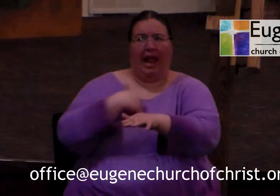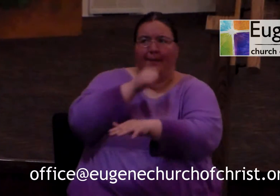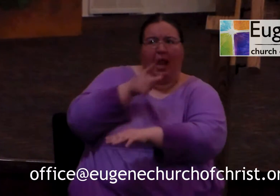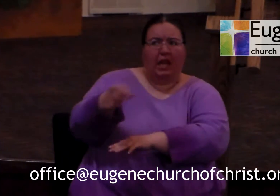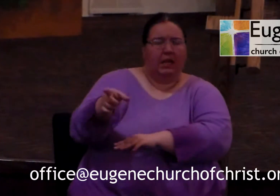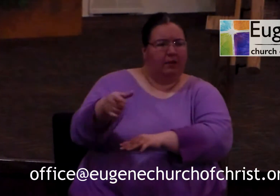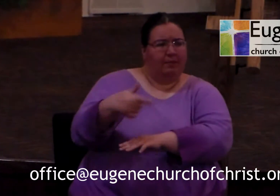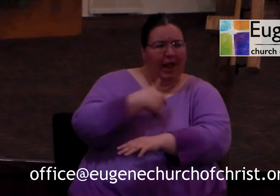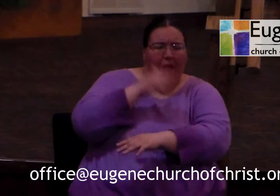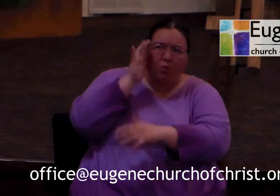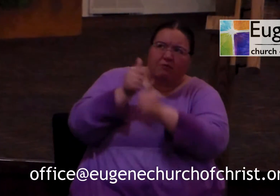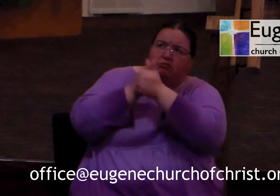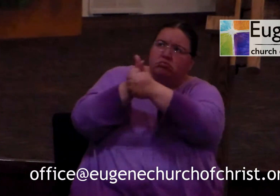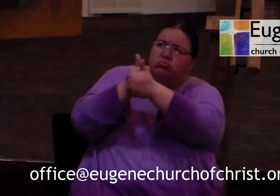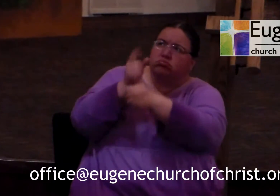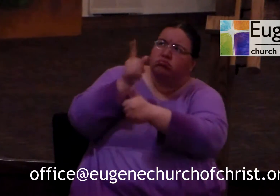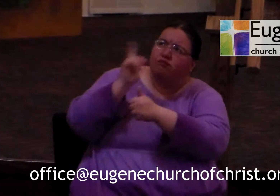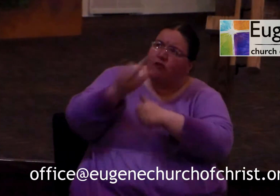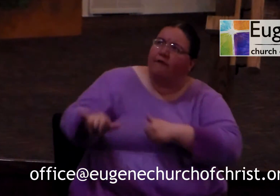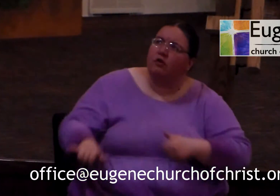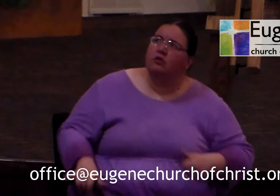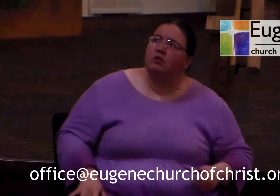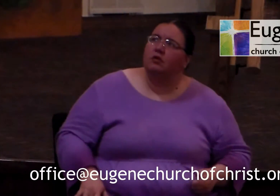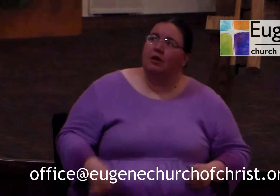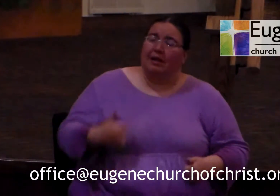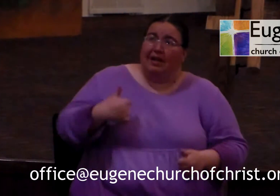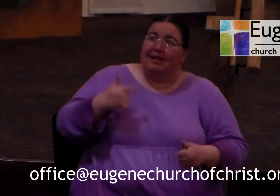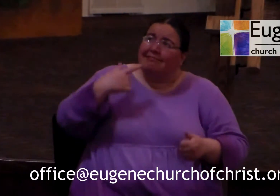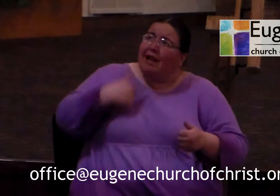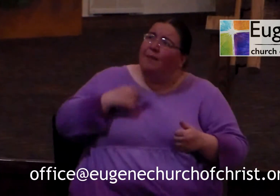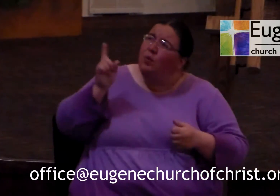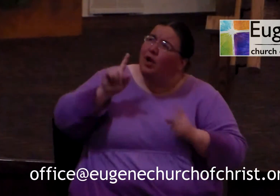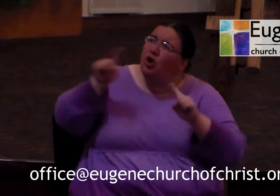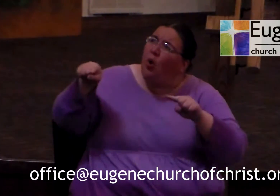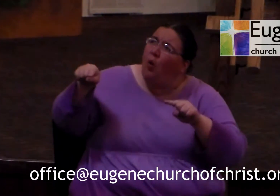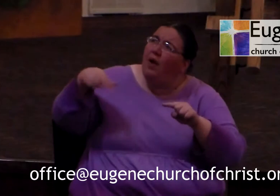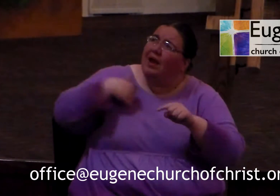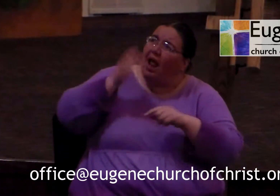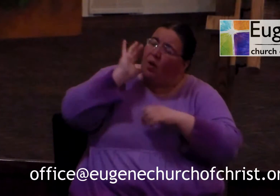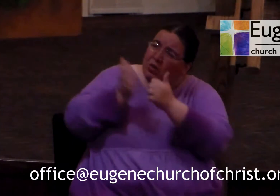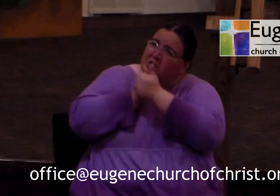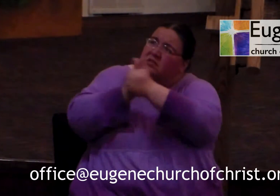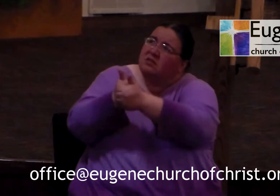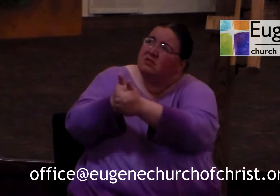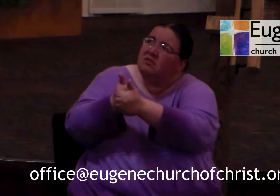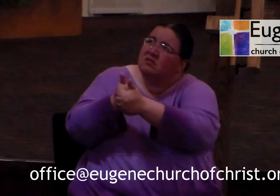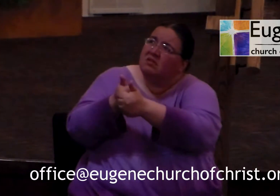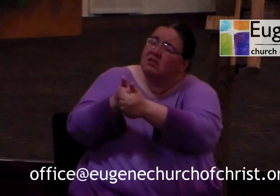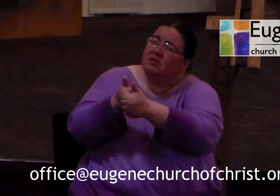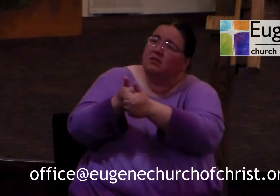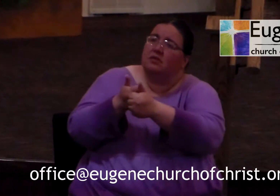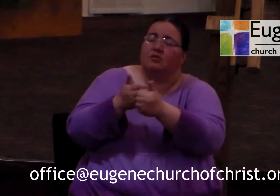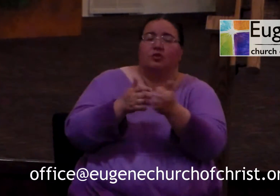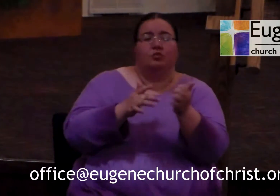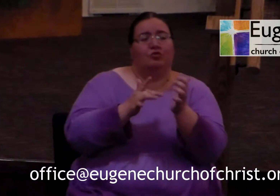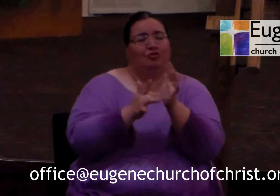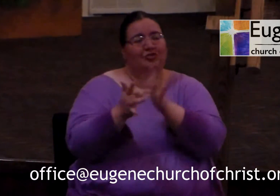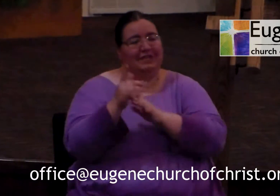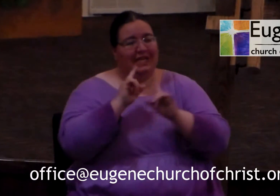wherever you go. So I need to know where you're going so I can get there and I can lay down my life for you. And then Jesus answered, "Will you really